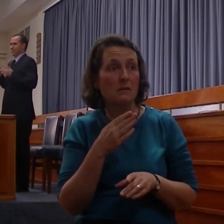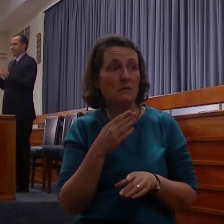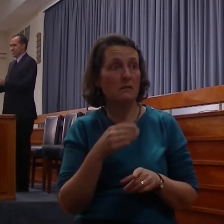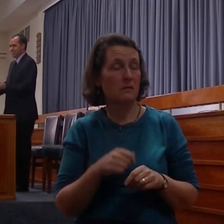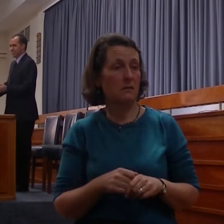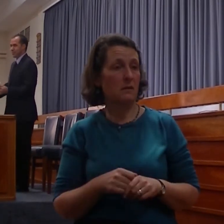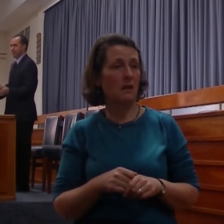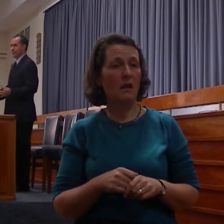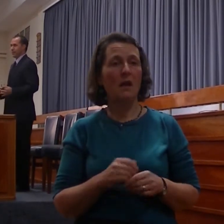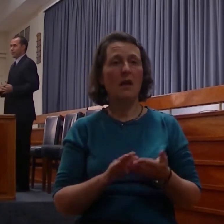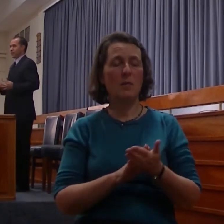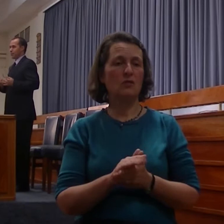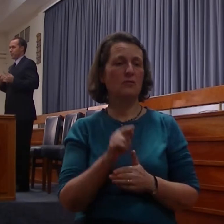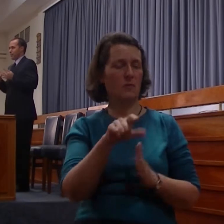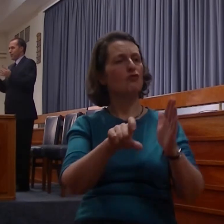repeats itself.